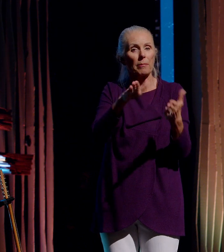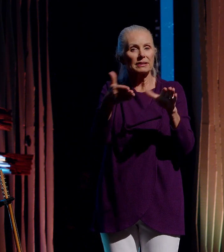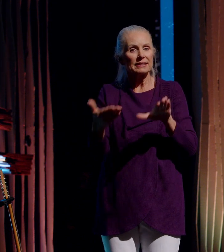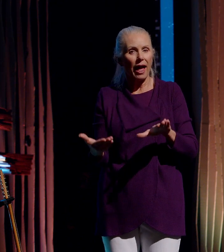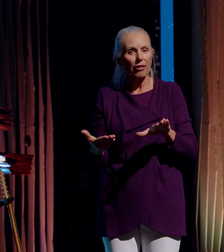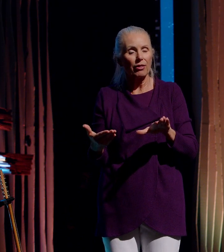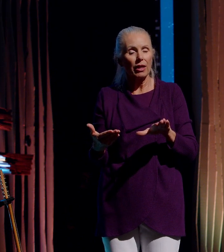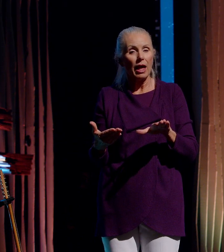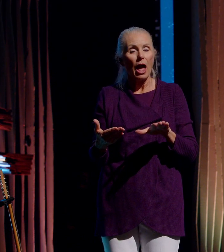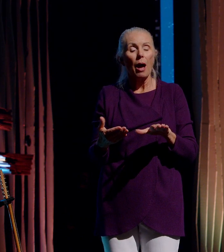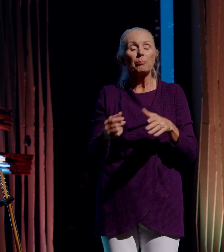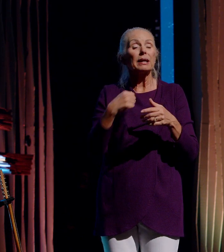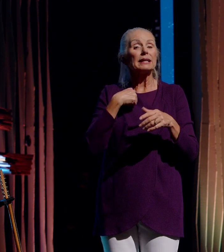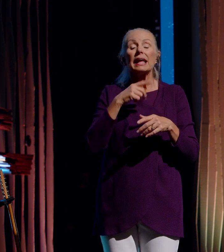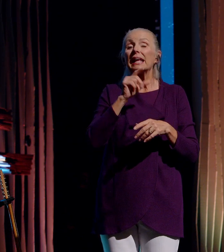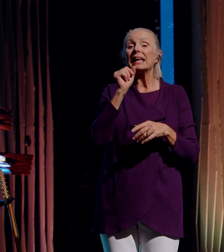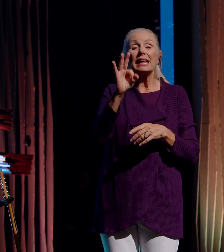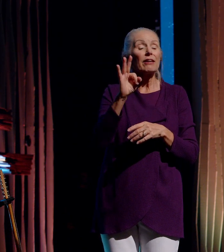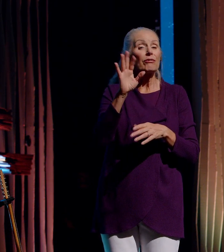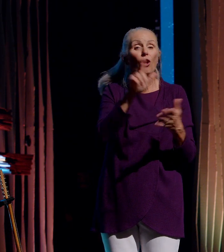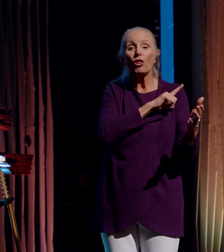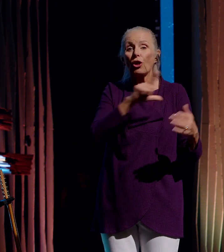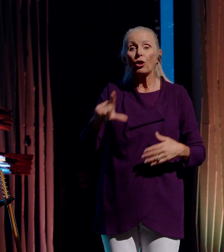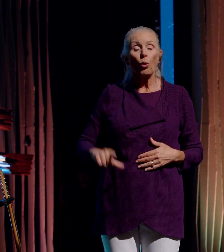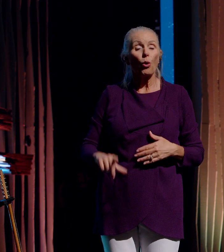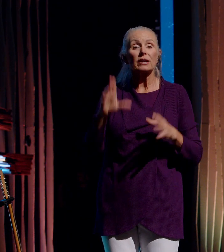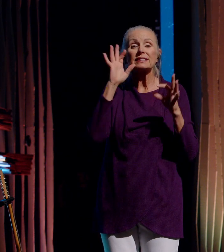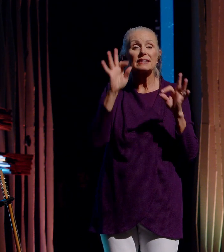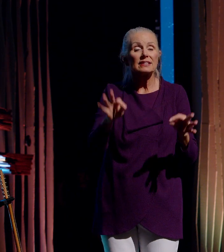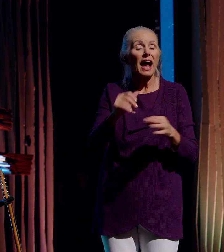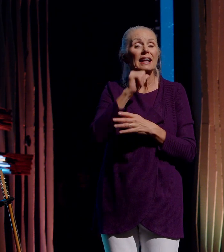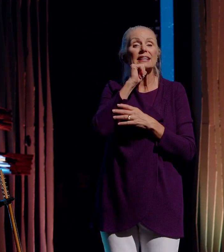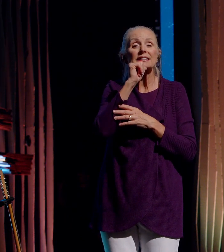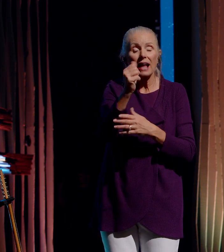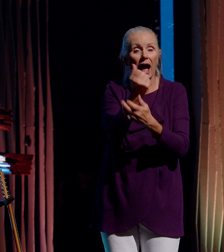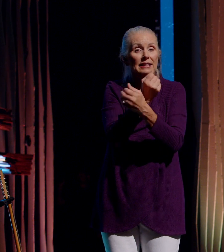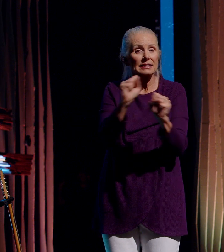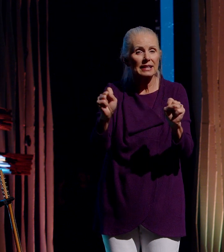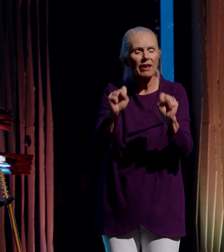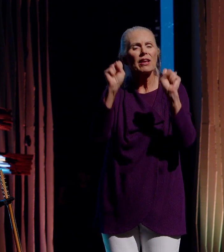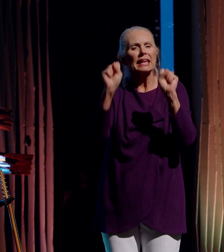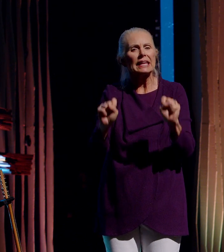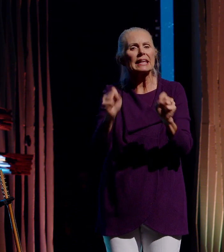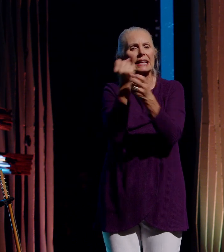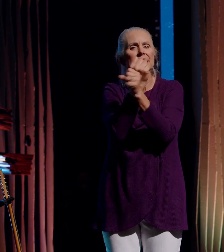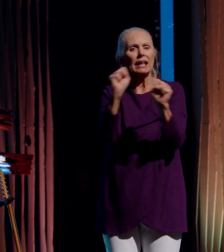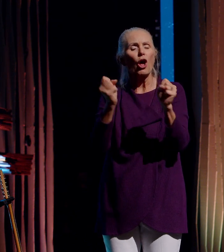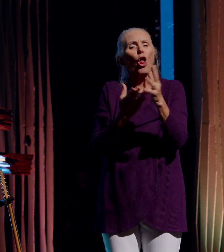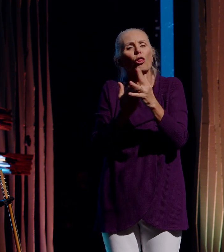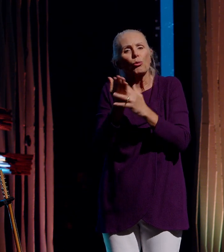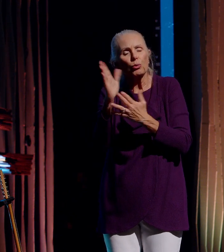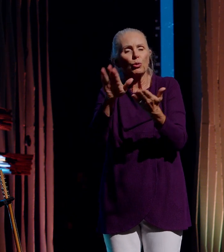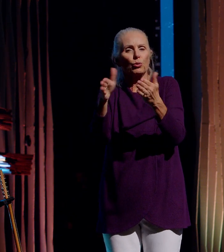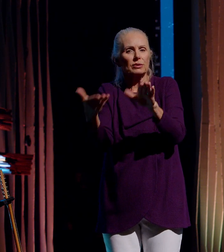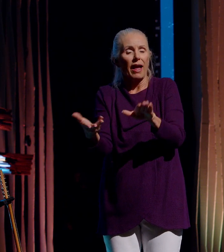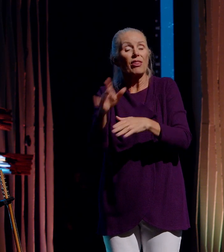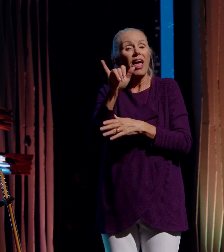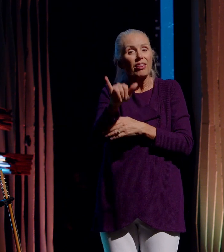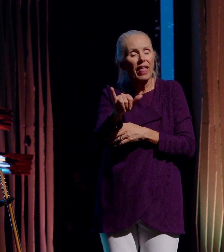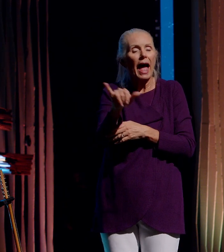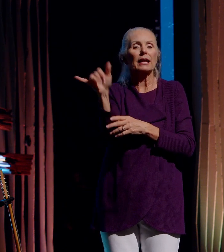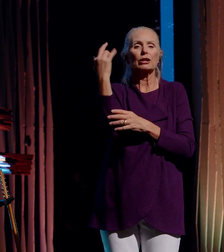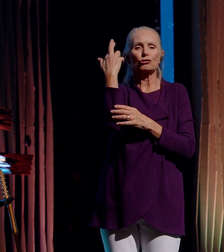read in verse 15, how even if the Lord decided not to save, he could deliver through death, and that that's a reason to be